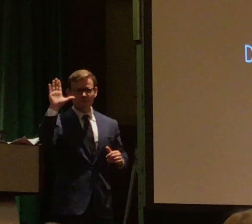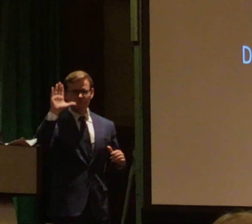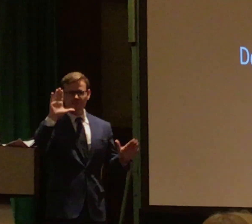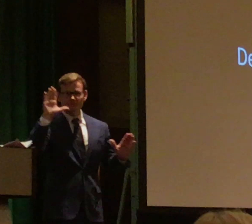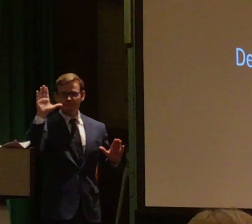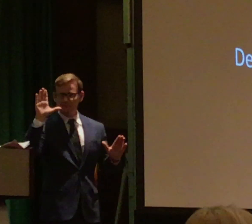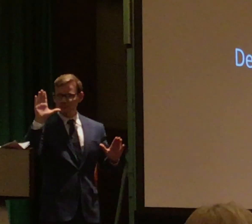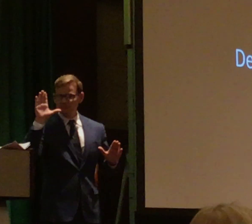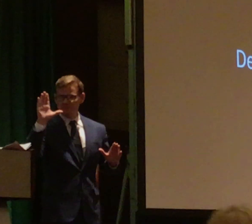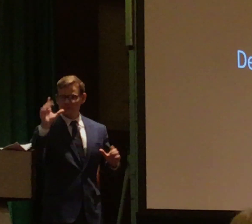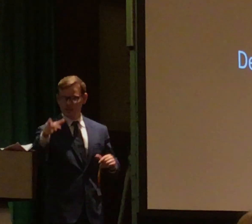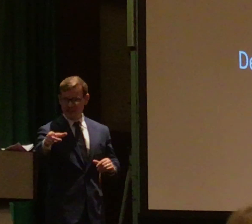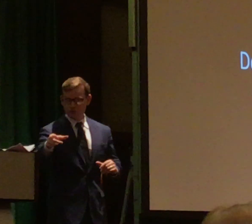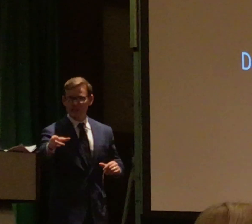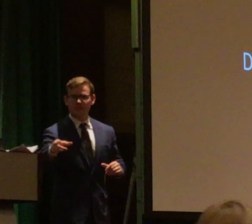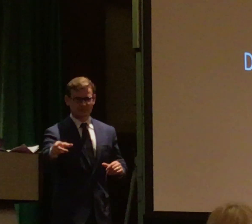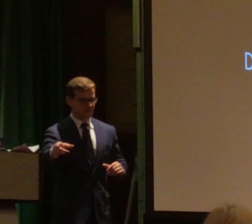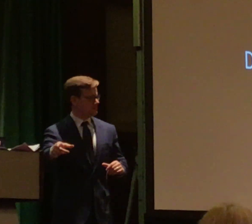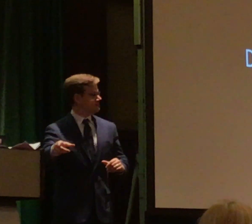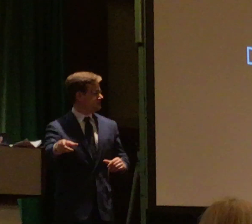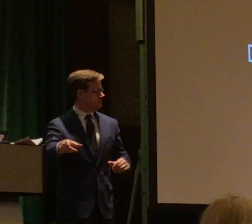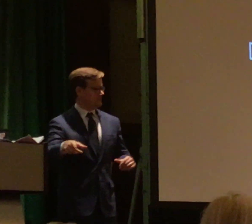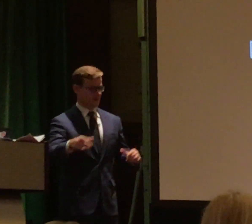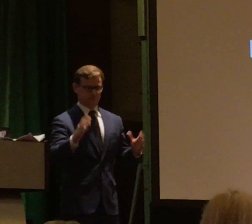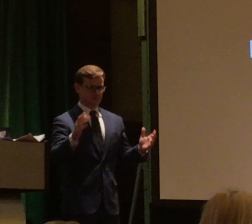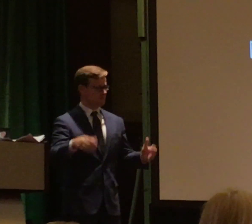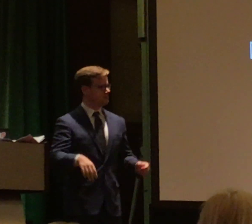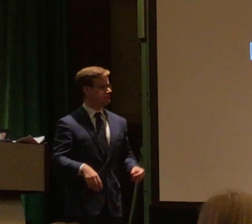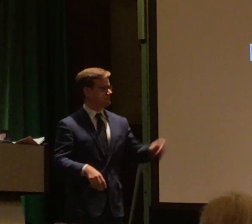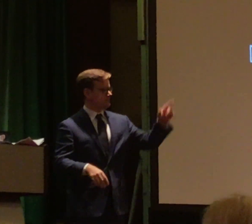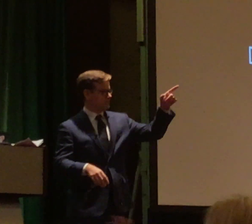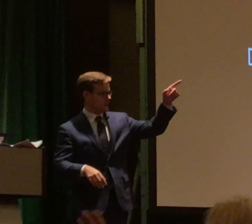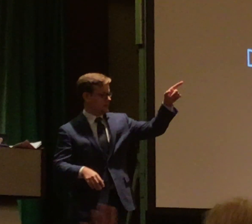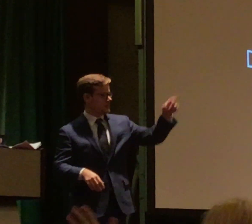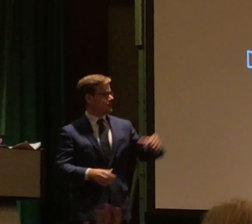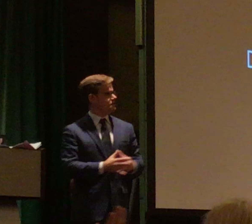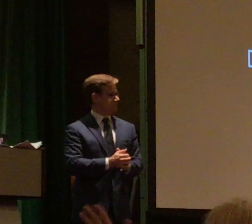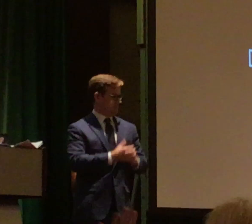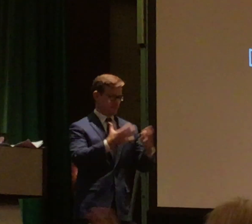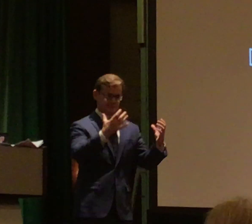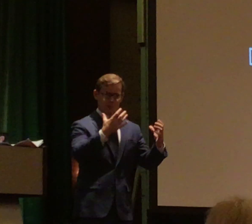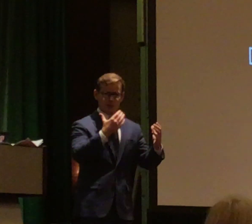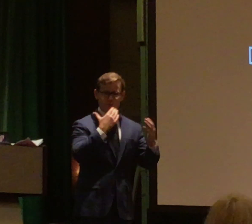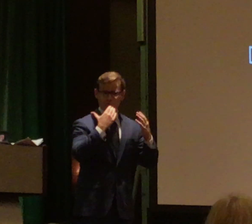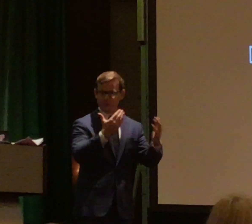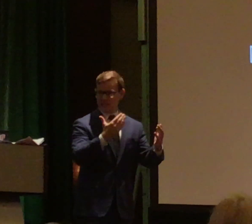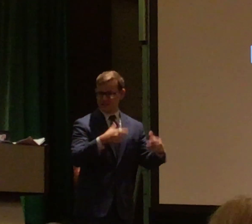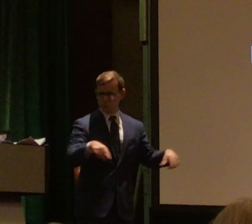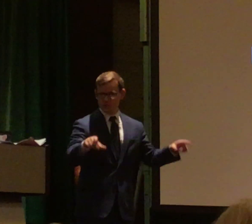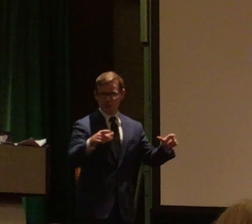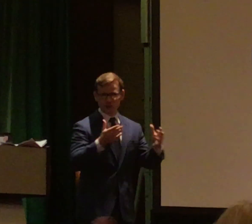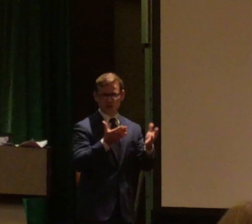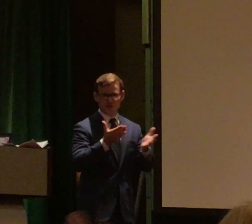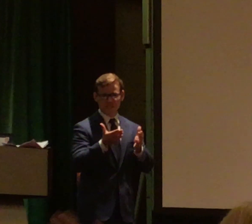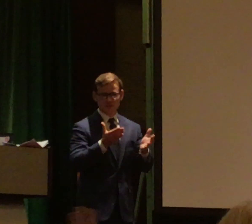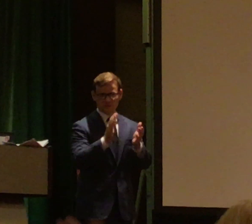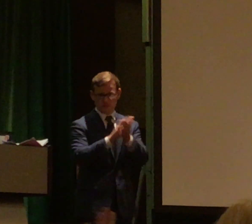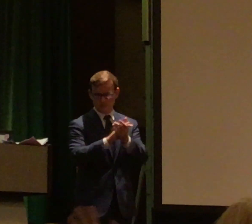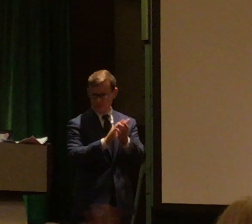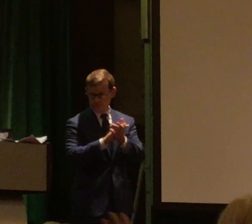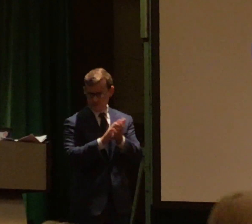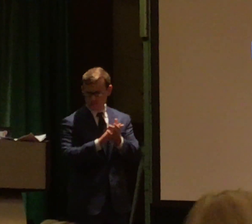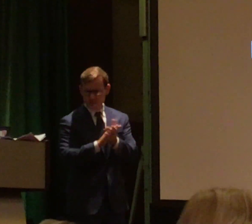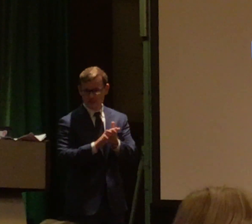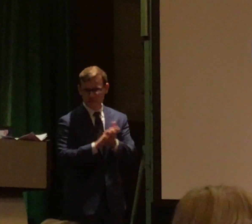the audience. If so, would you please make yourself known? Great. Wonderful. One to my right, one back here to my left. Thank you